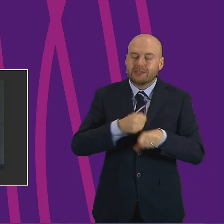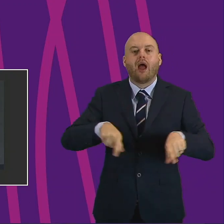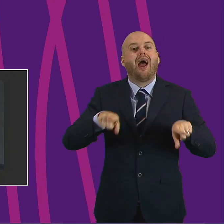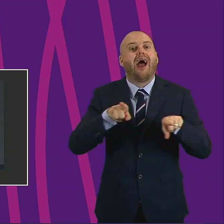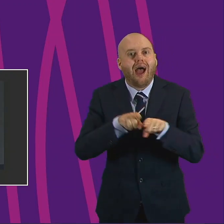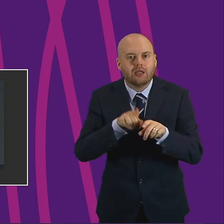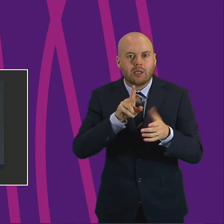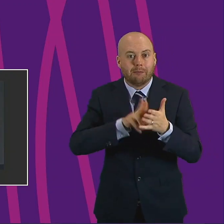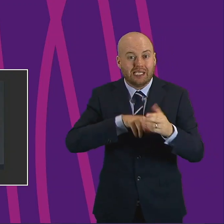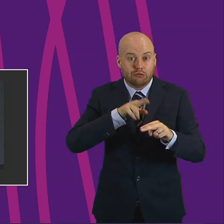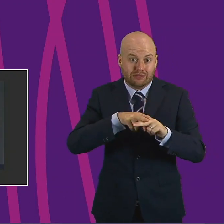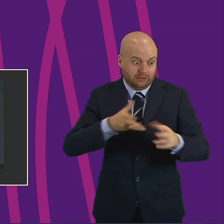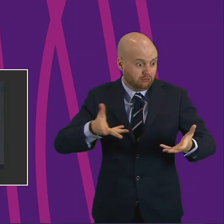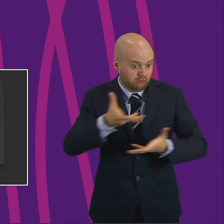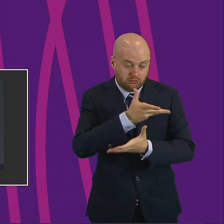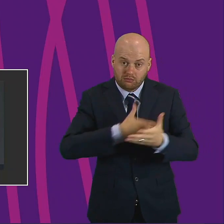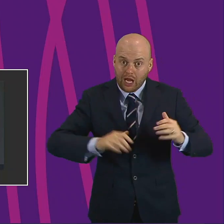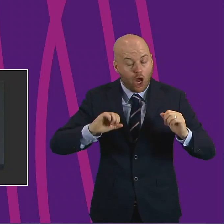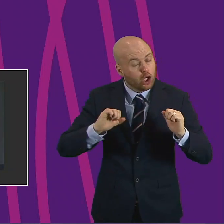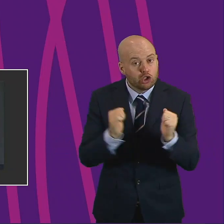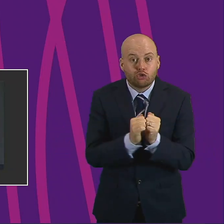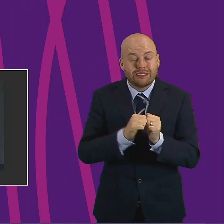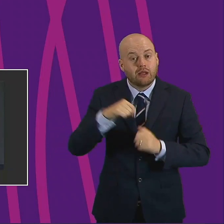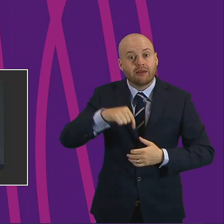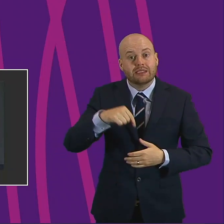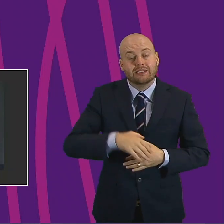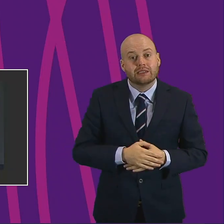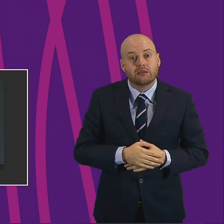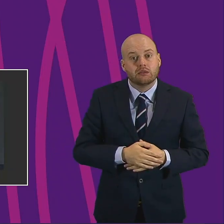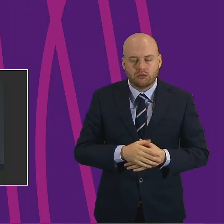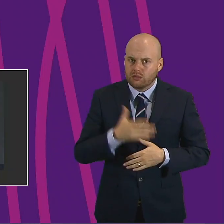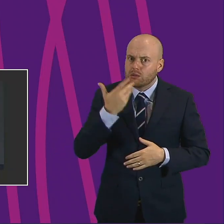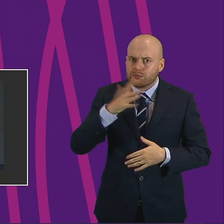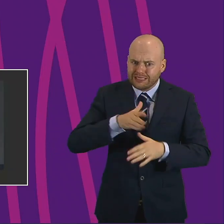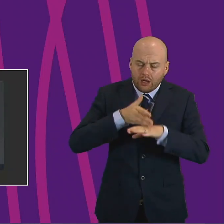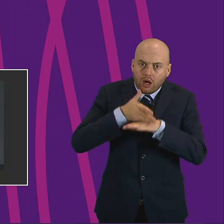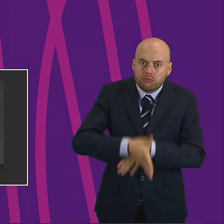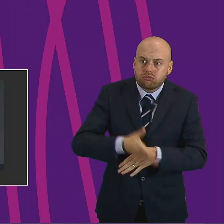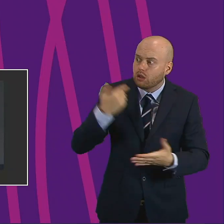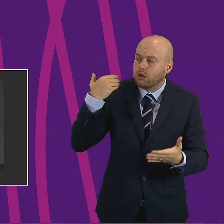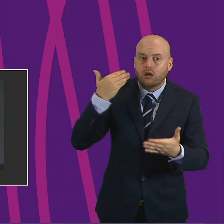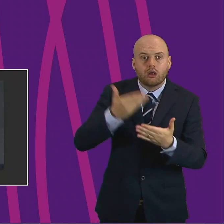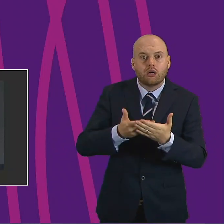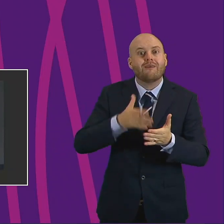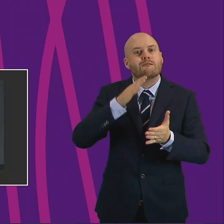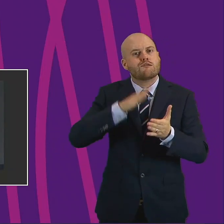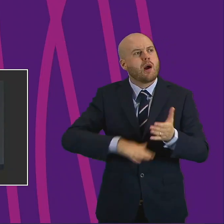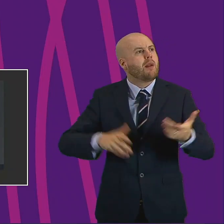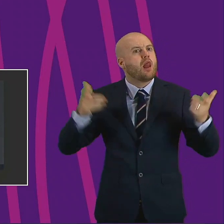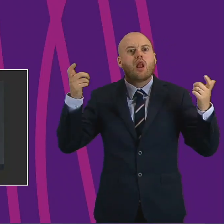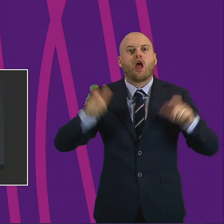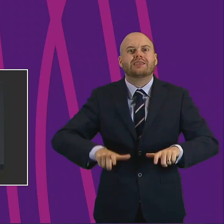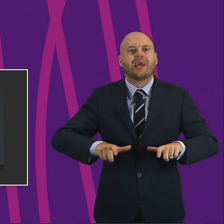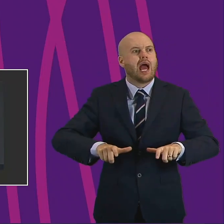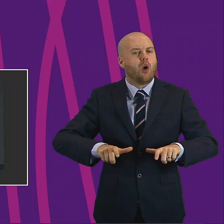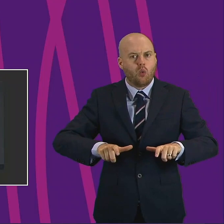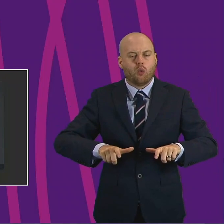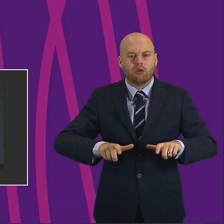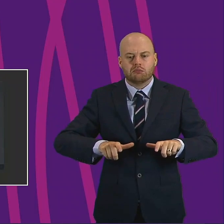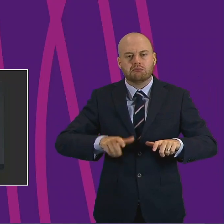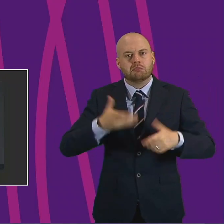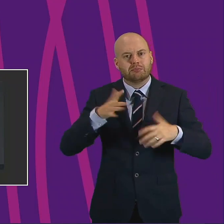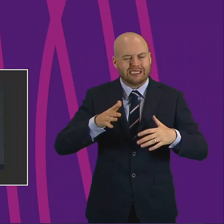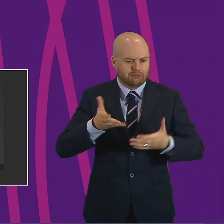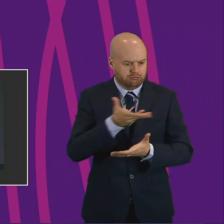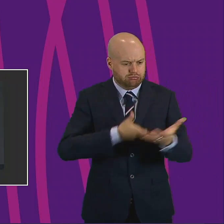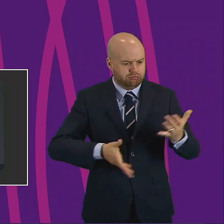some weeks since the lockdown began to ensure that we had an agreed framework that could be deployed locally to maximise